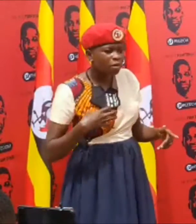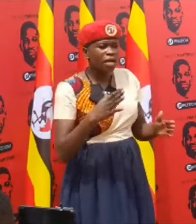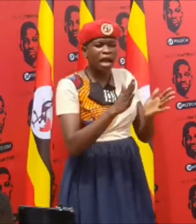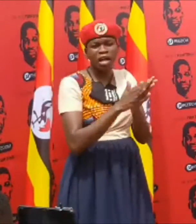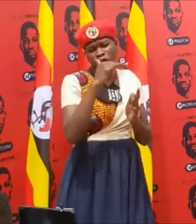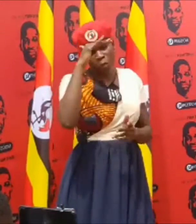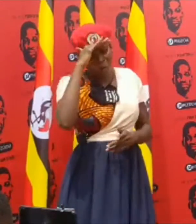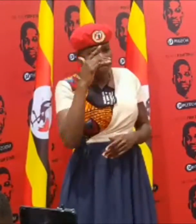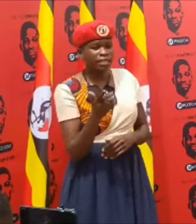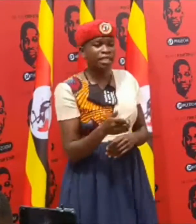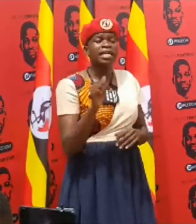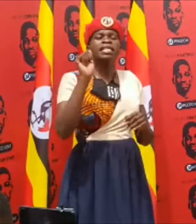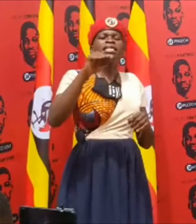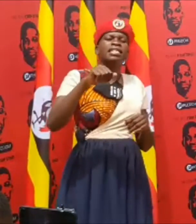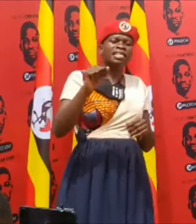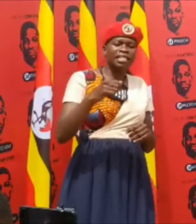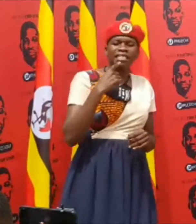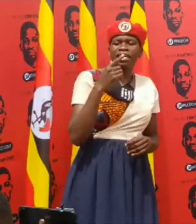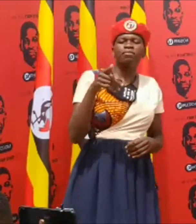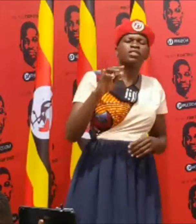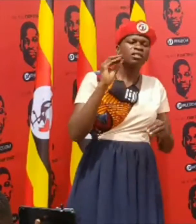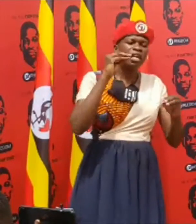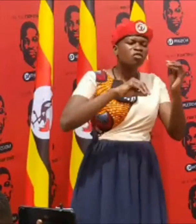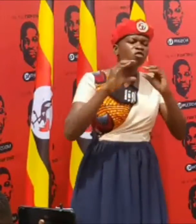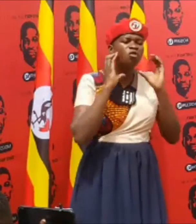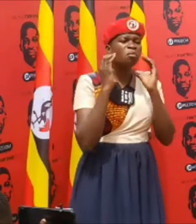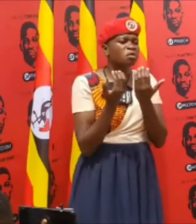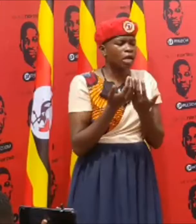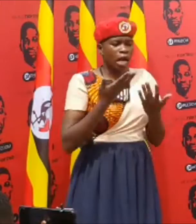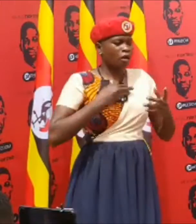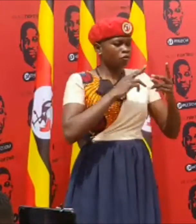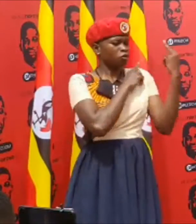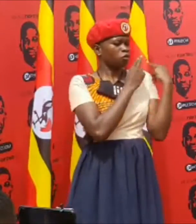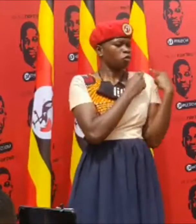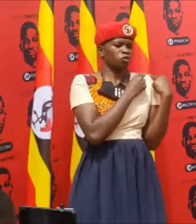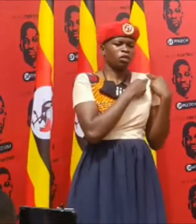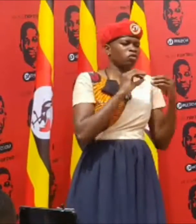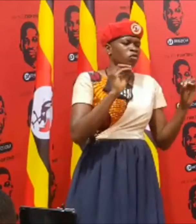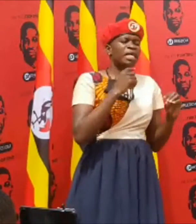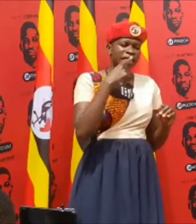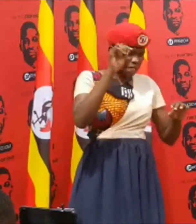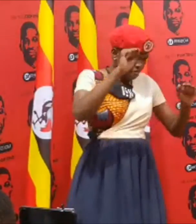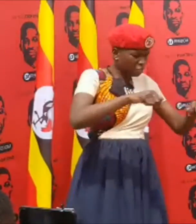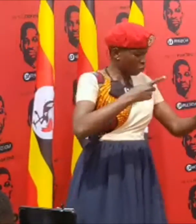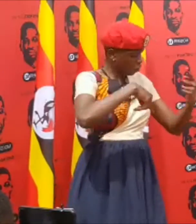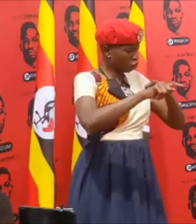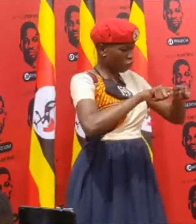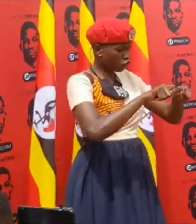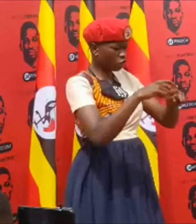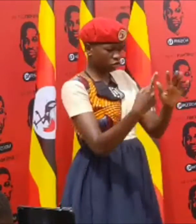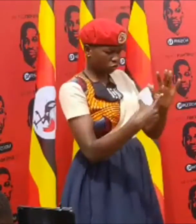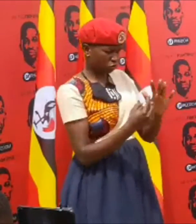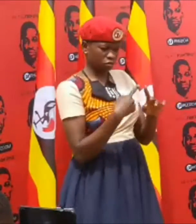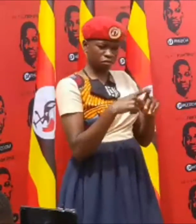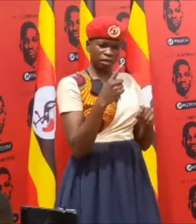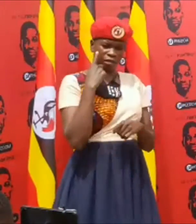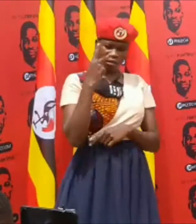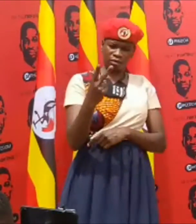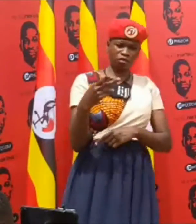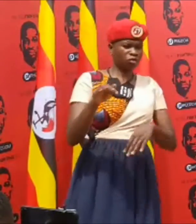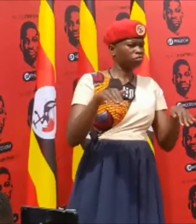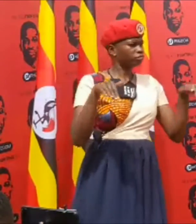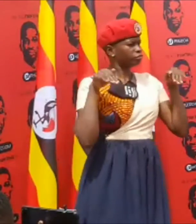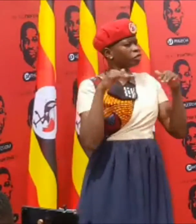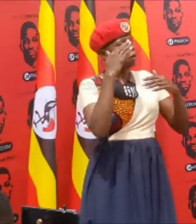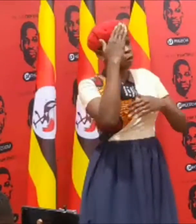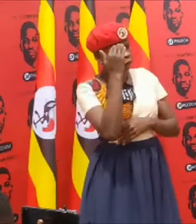Ugandans many times have said the Electoral Commission is not in charge. And the EC comes out and says, no, we are actually in charge. We want to see you in charge.